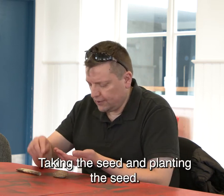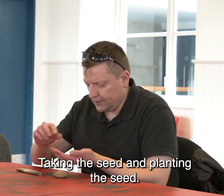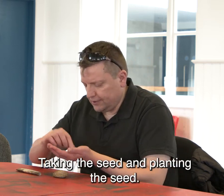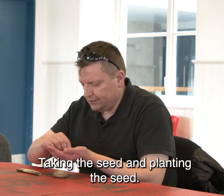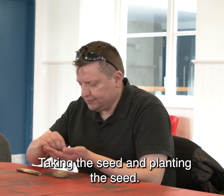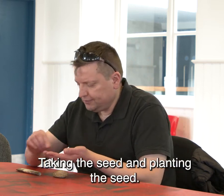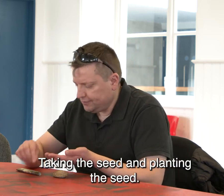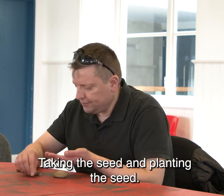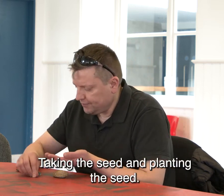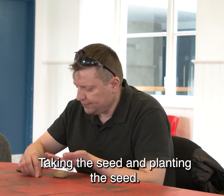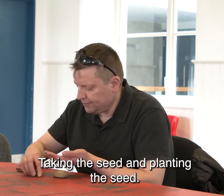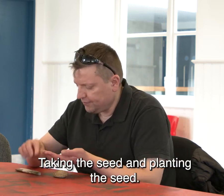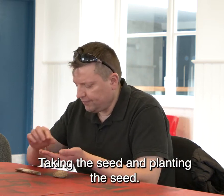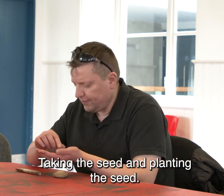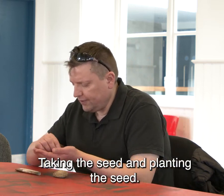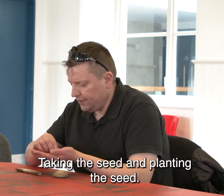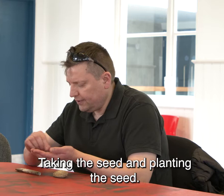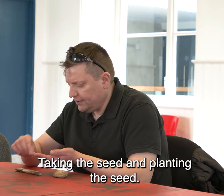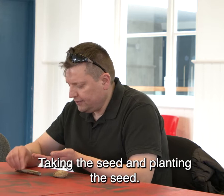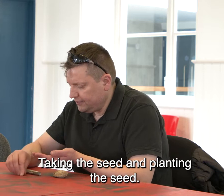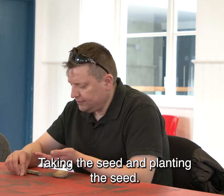Taking the seed and planting the seed.